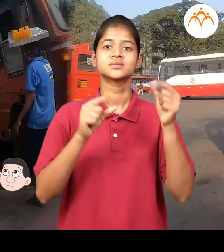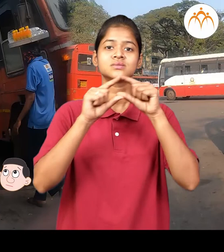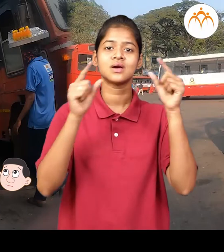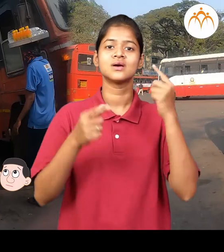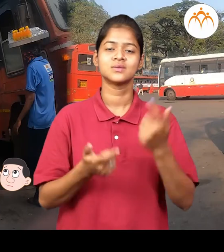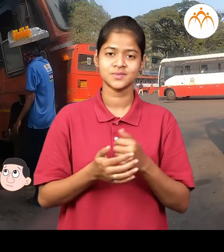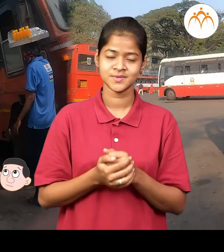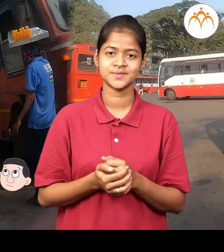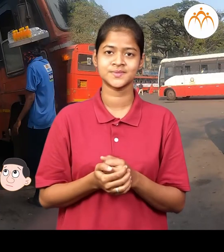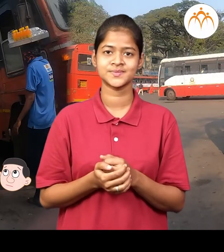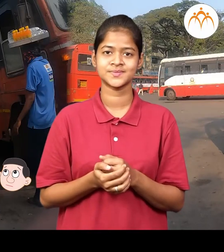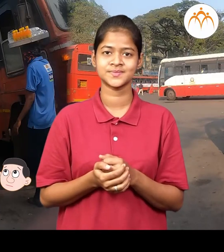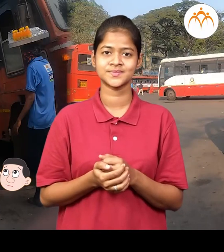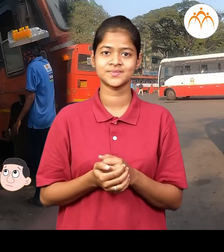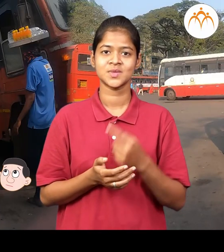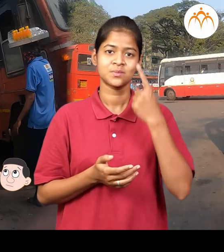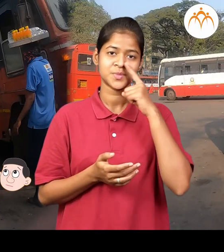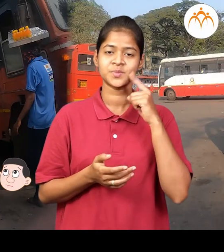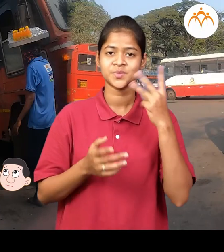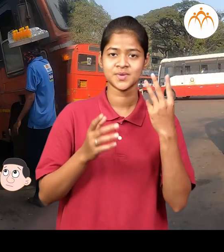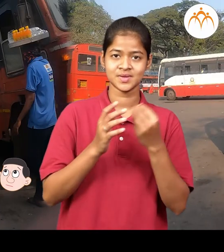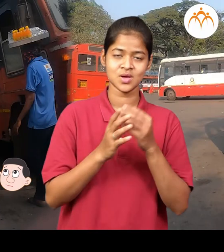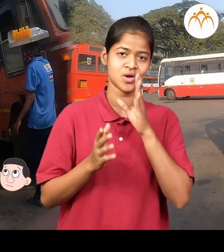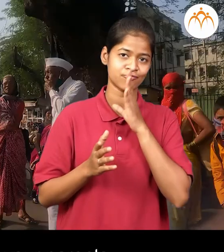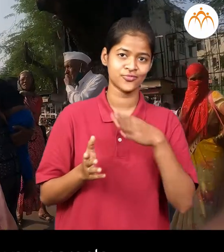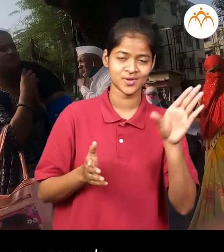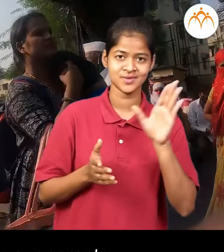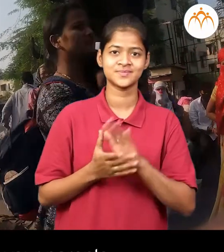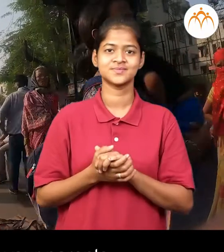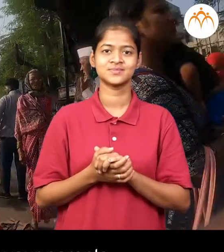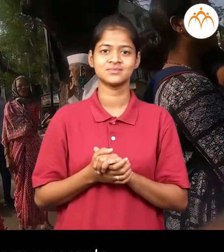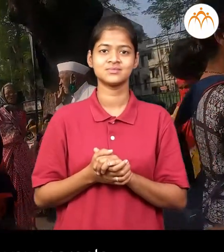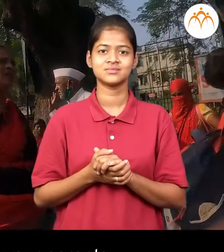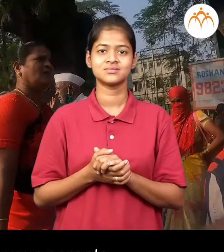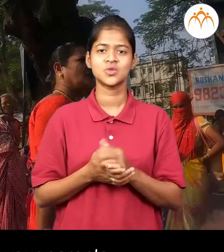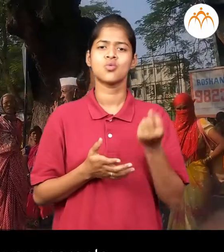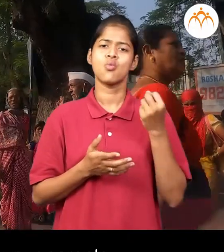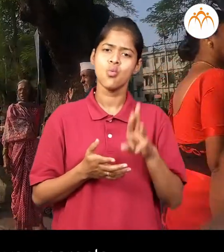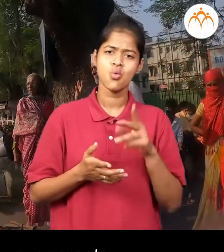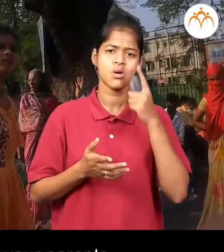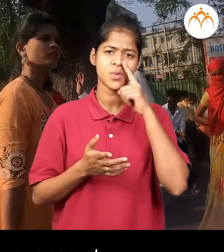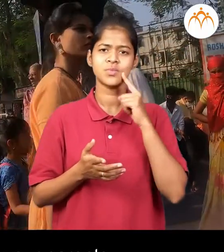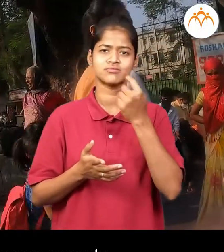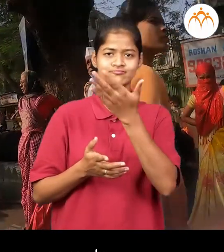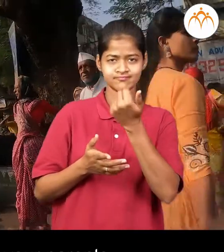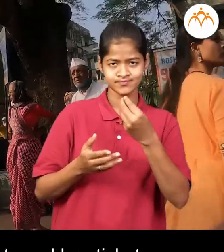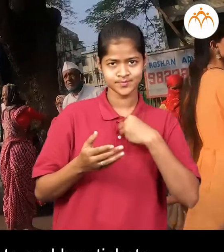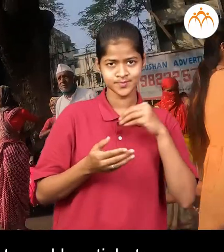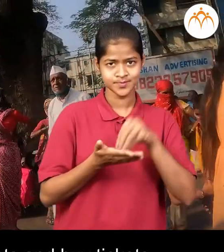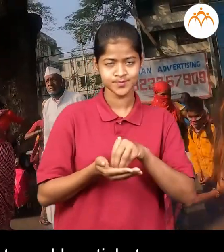What is written on your bus? When you travel with your parents,